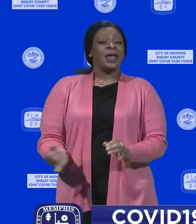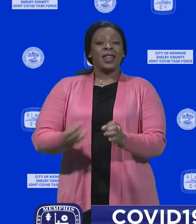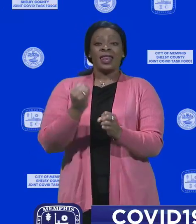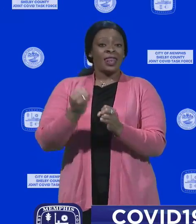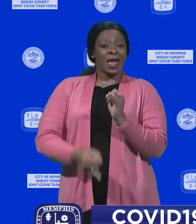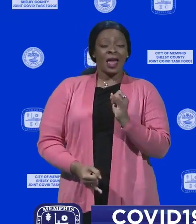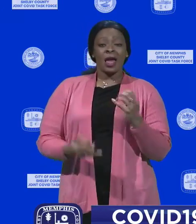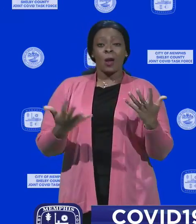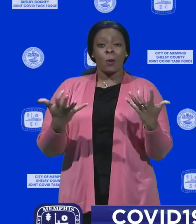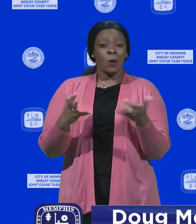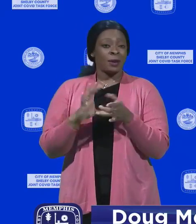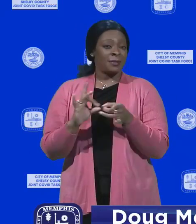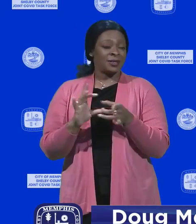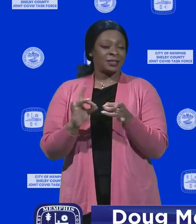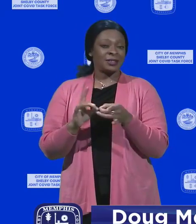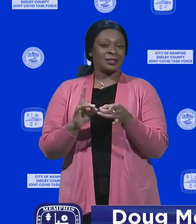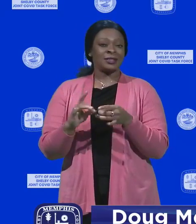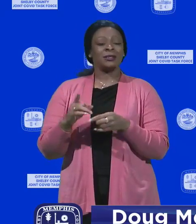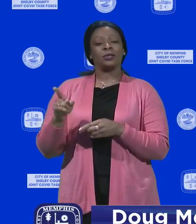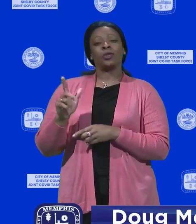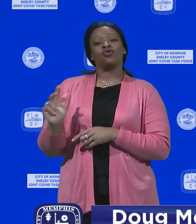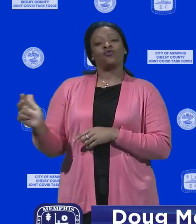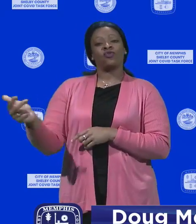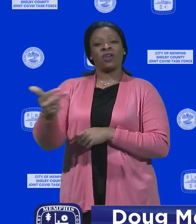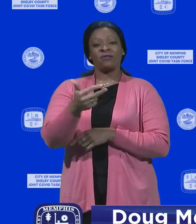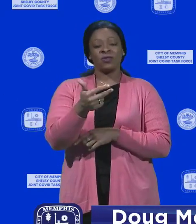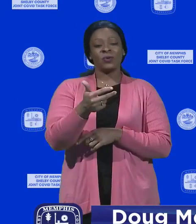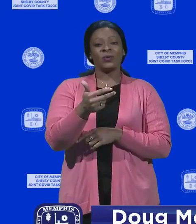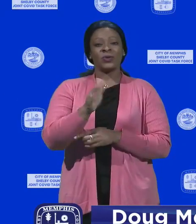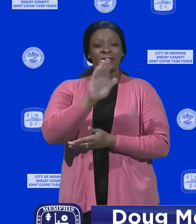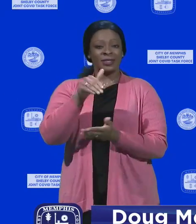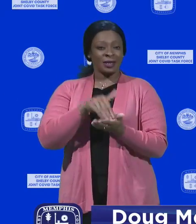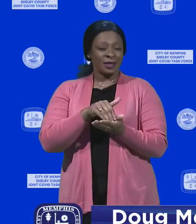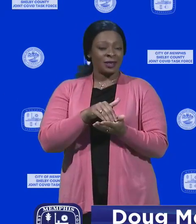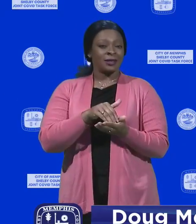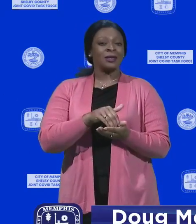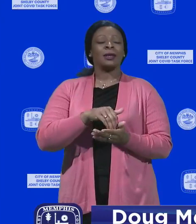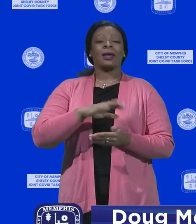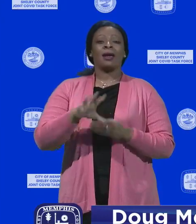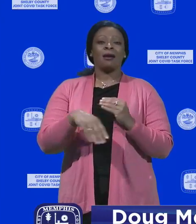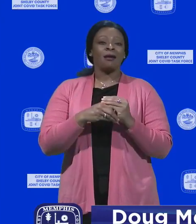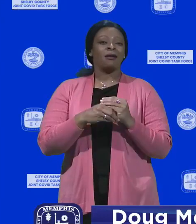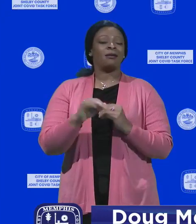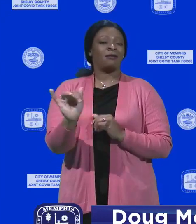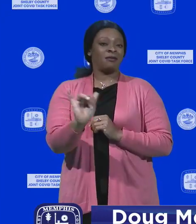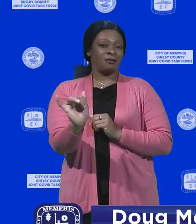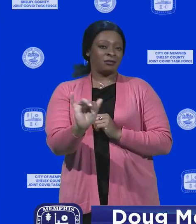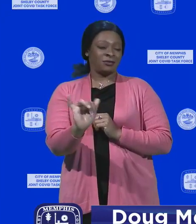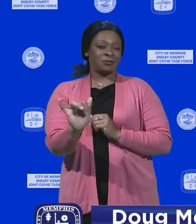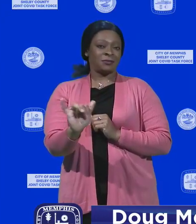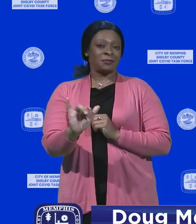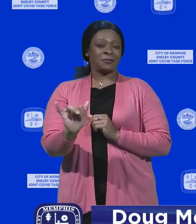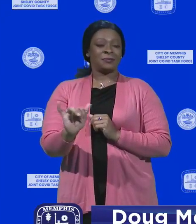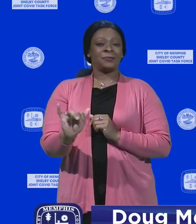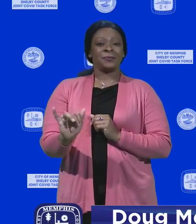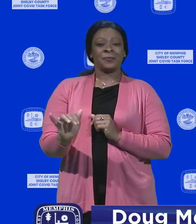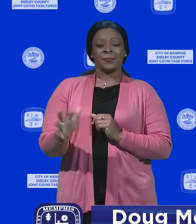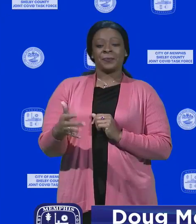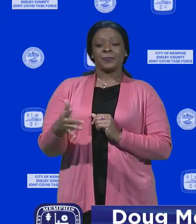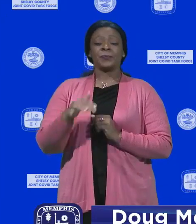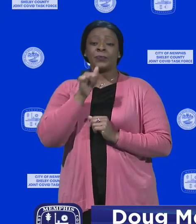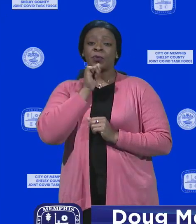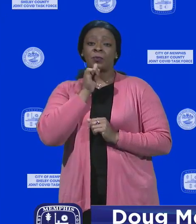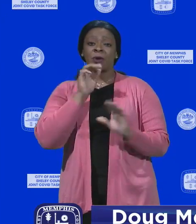I'll say, in addition to the drive-through sites, in addition to those